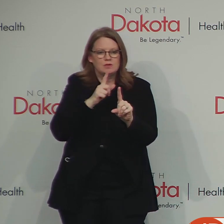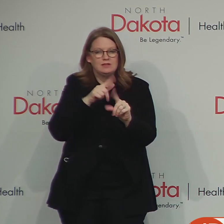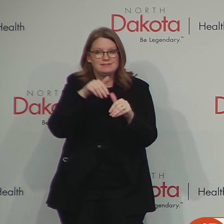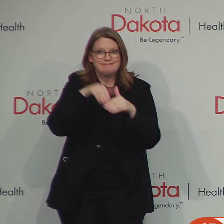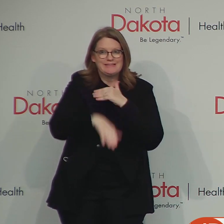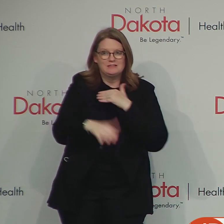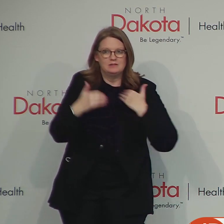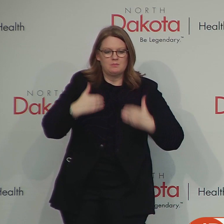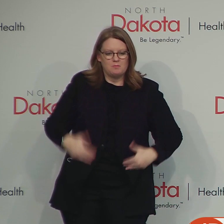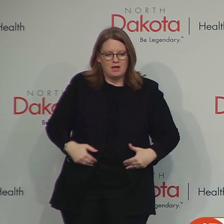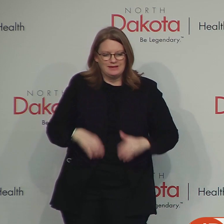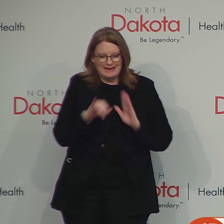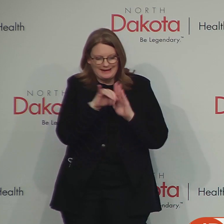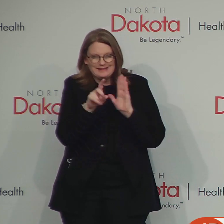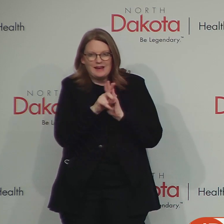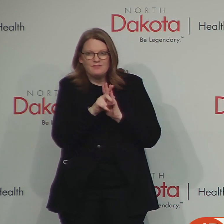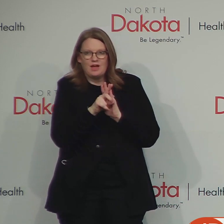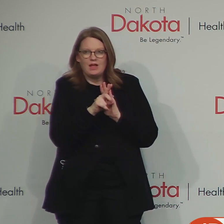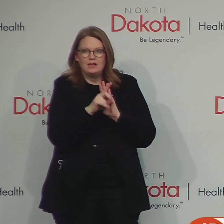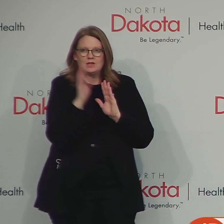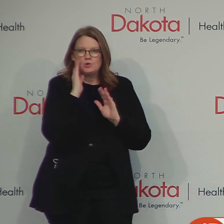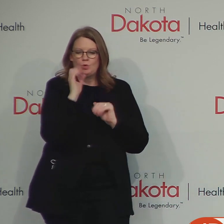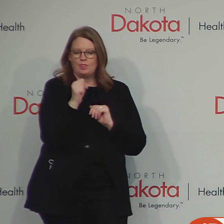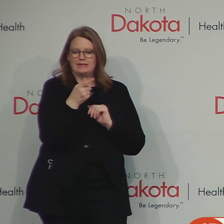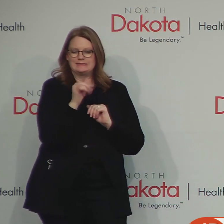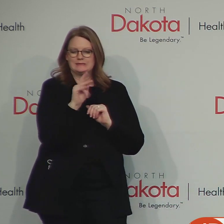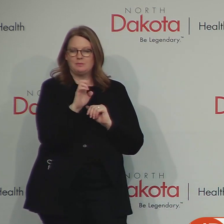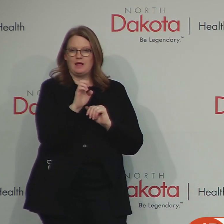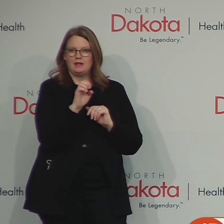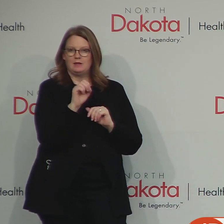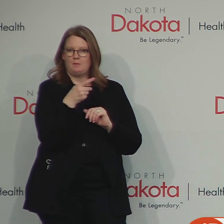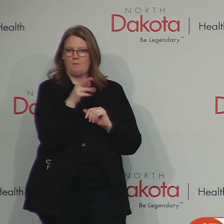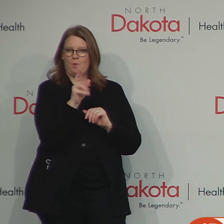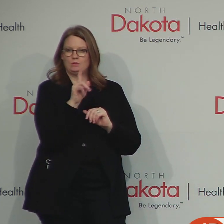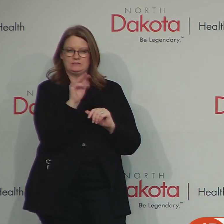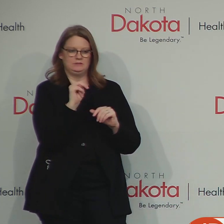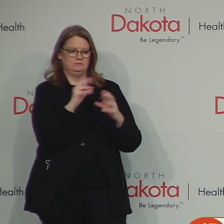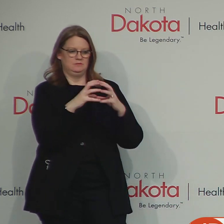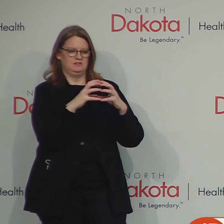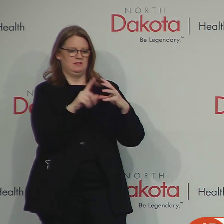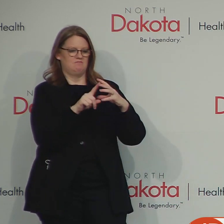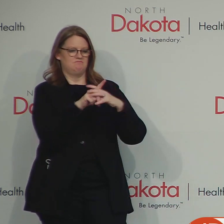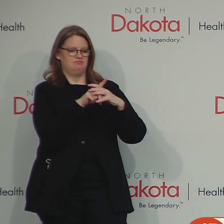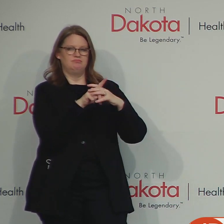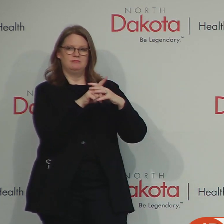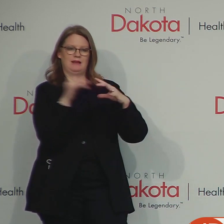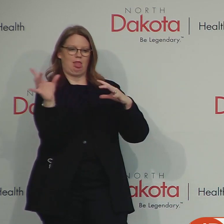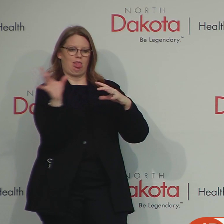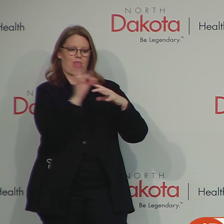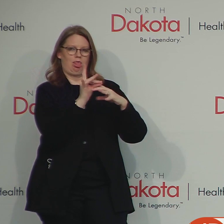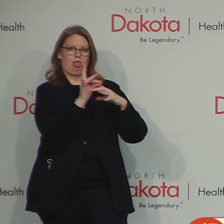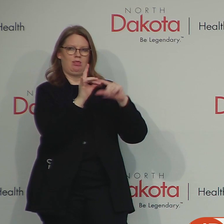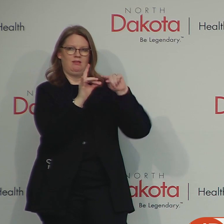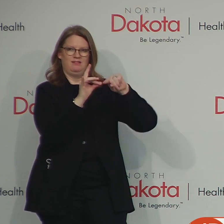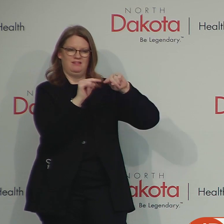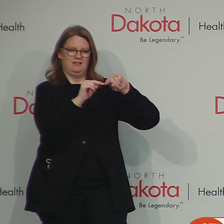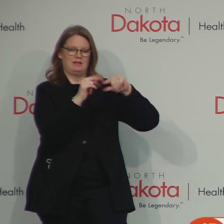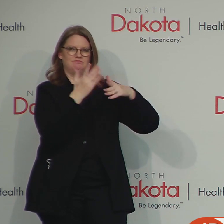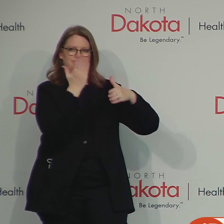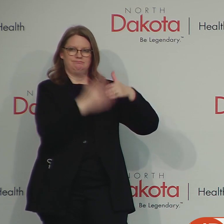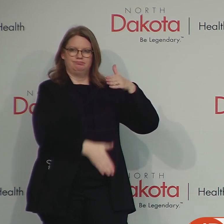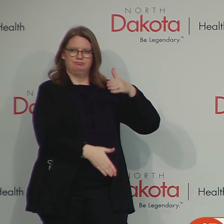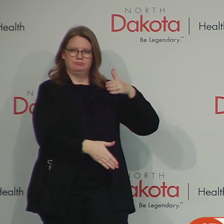identify and lock onto the spike protein of the coronavirus molecule. This is very similar in fashion